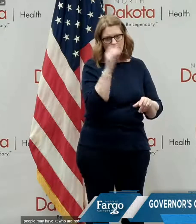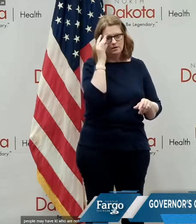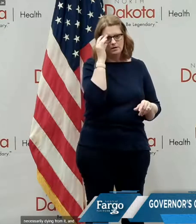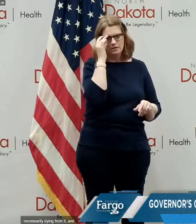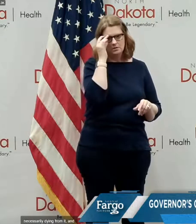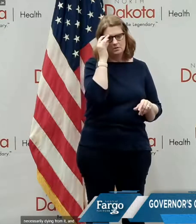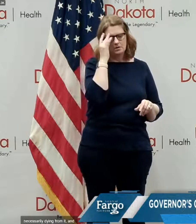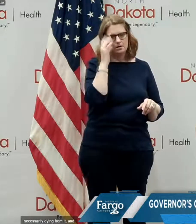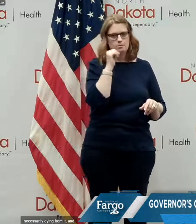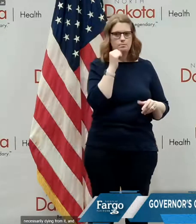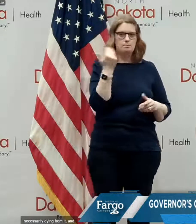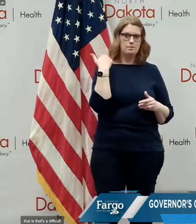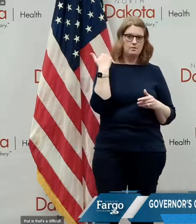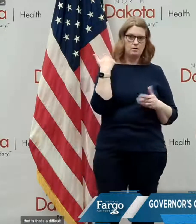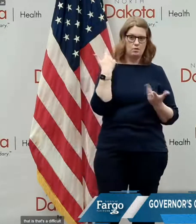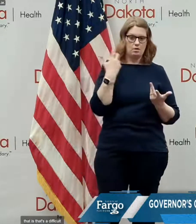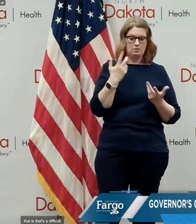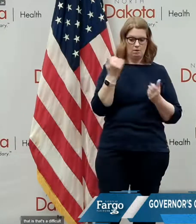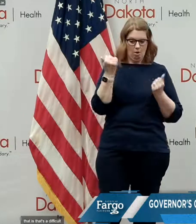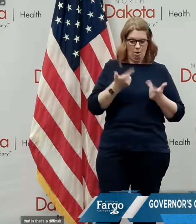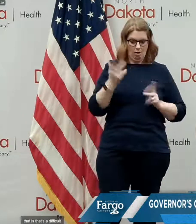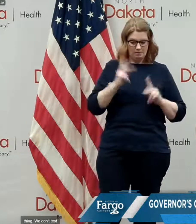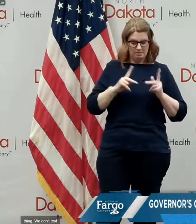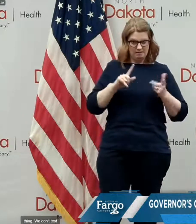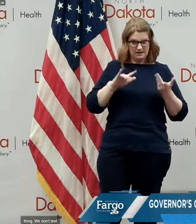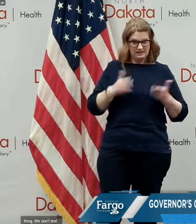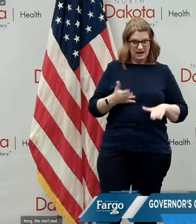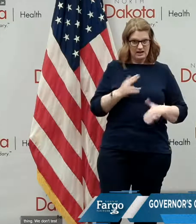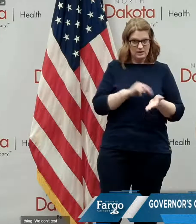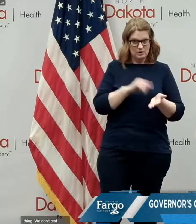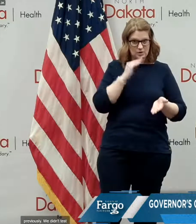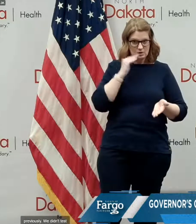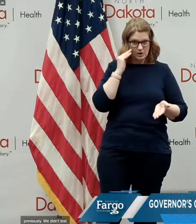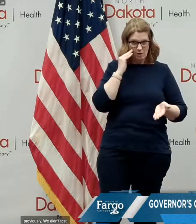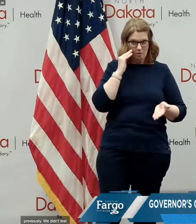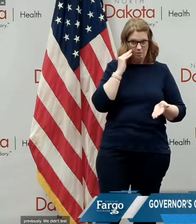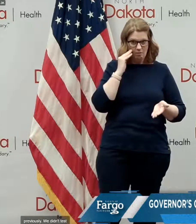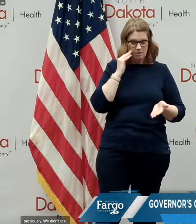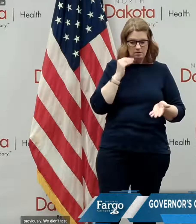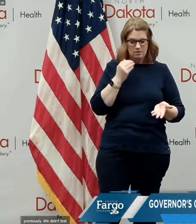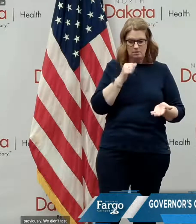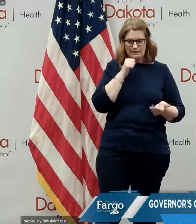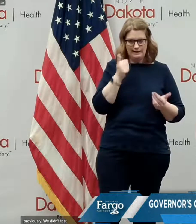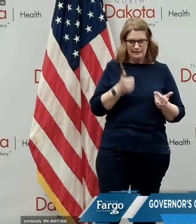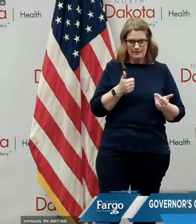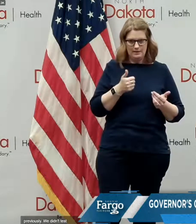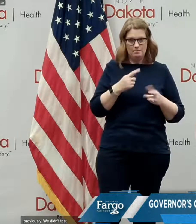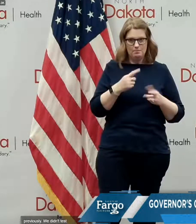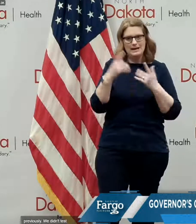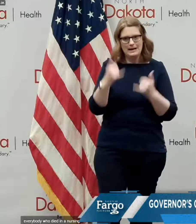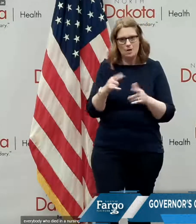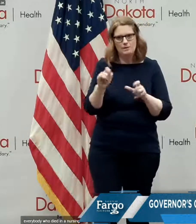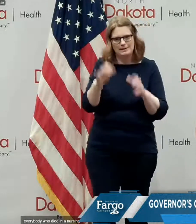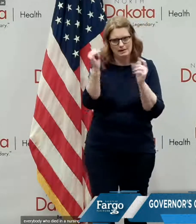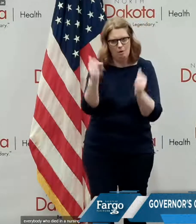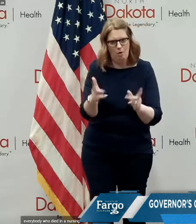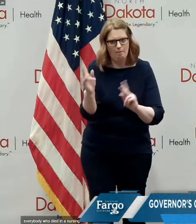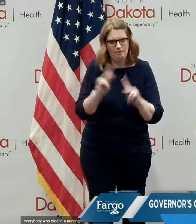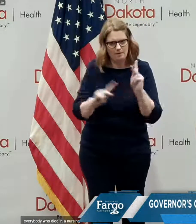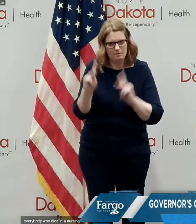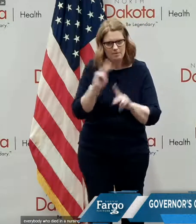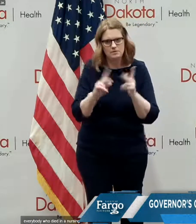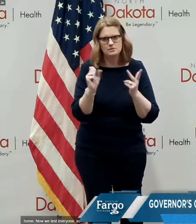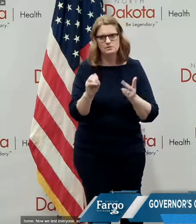didn't test everybody who died in a nursing home. Now we test everyone. So I think it's important to put that into context of